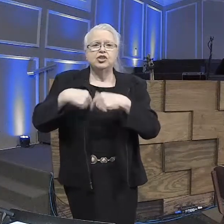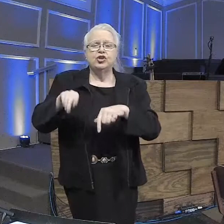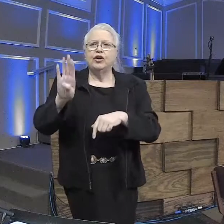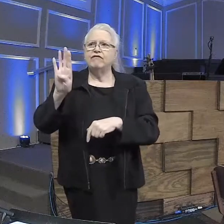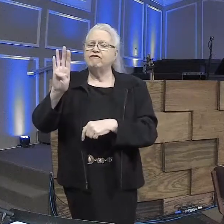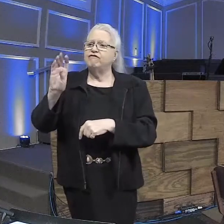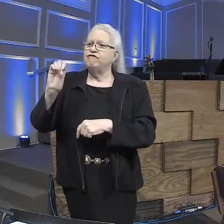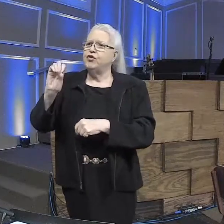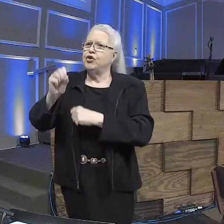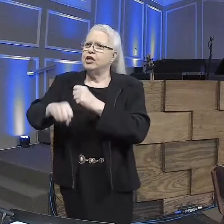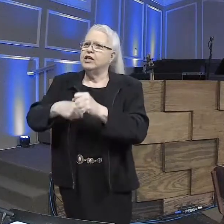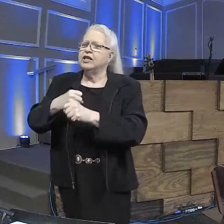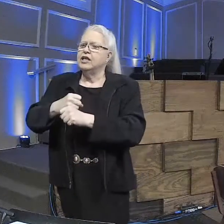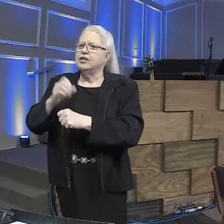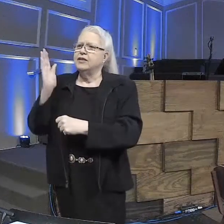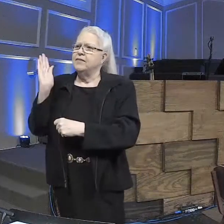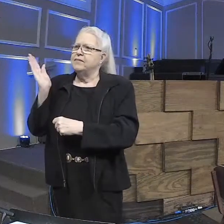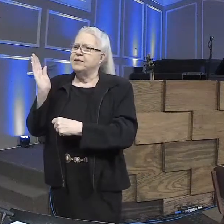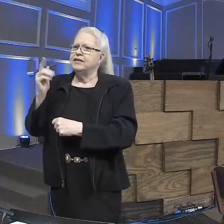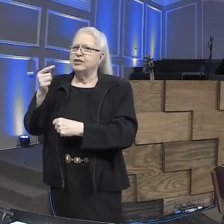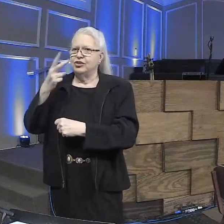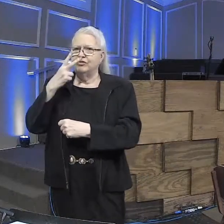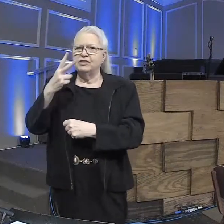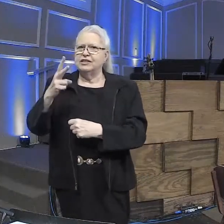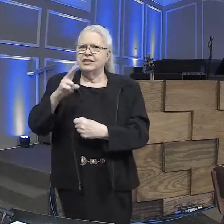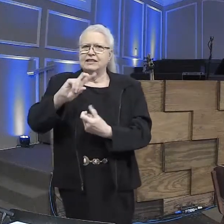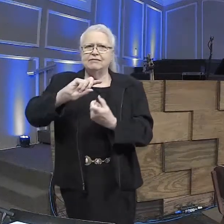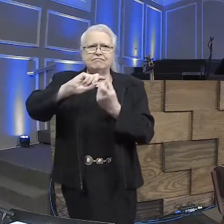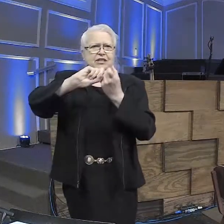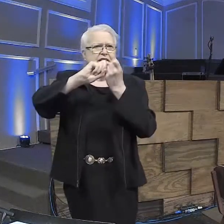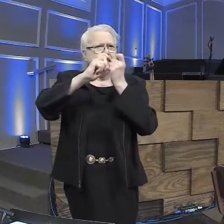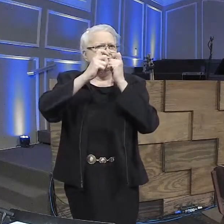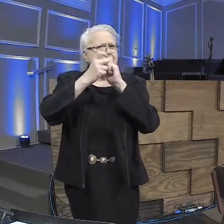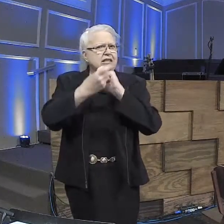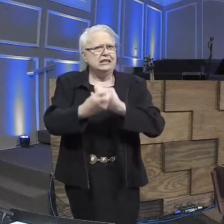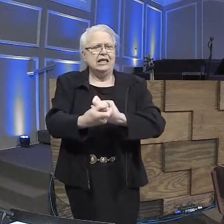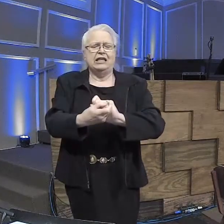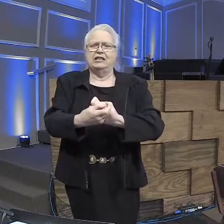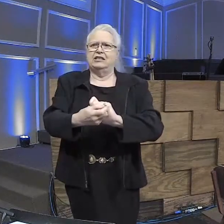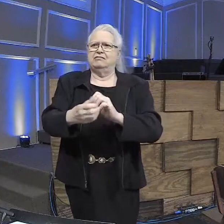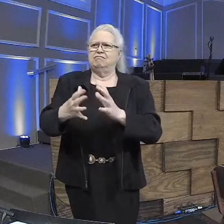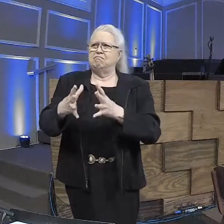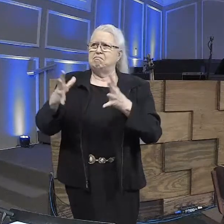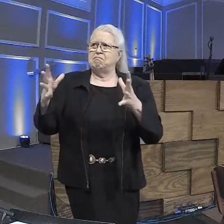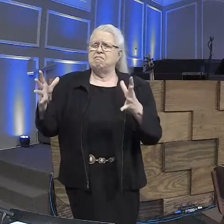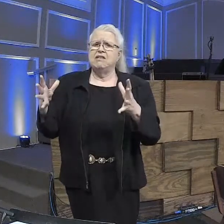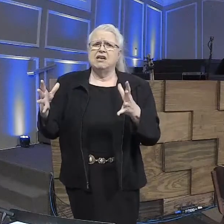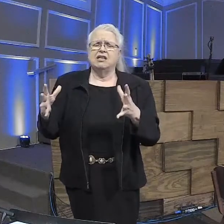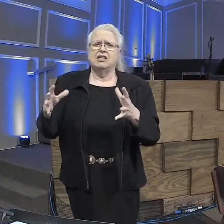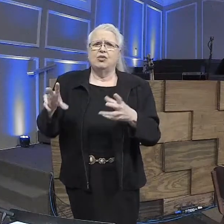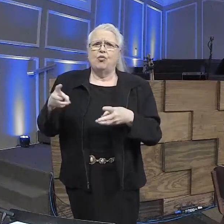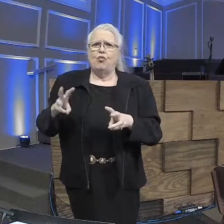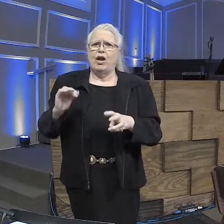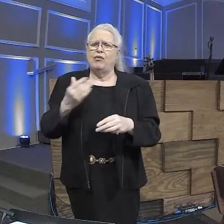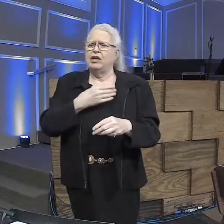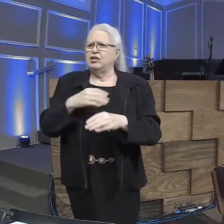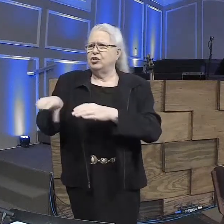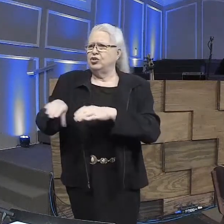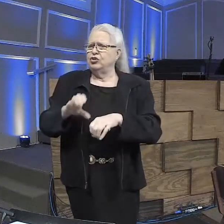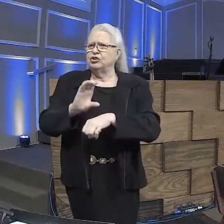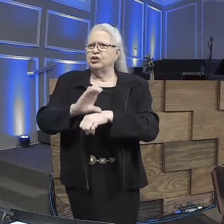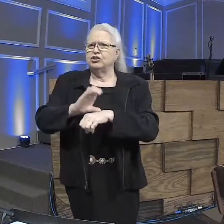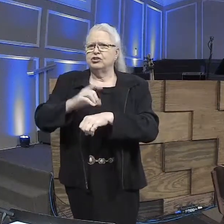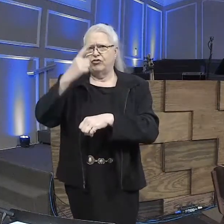I've seen, and you've seen as well, a dramatic transformation in the way we do church. For 100 years, virtually